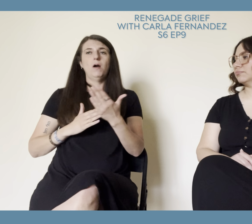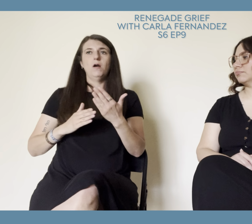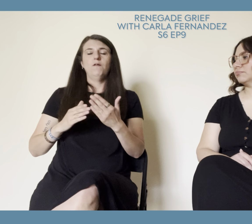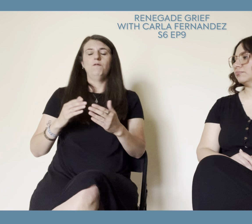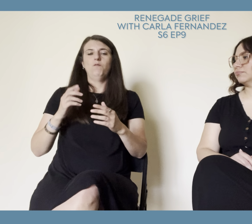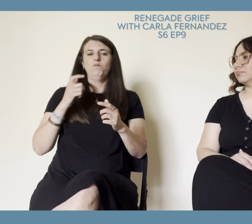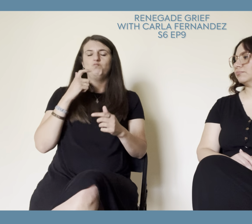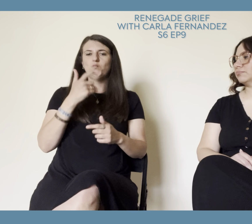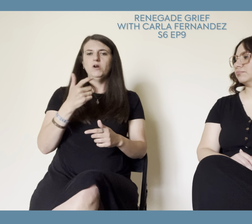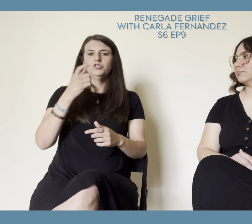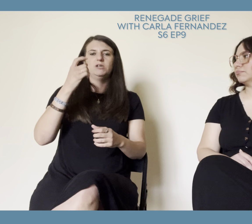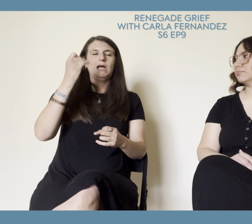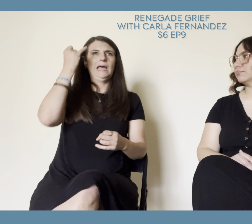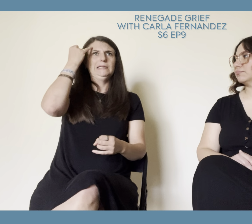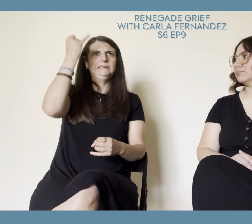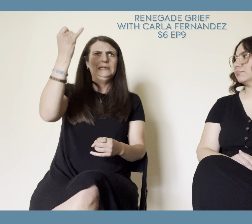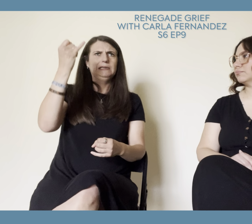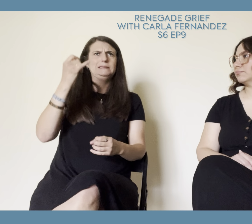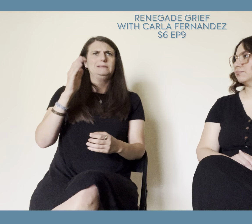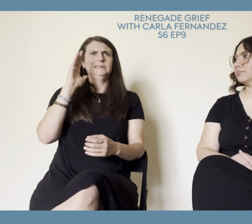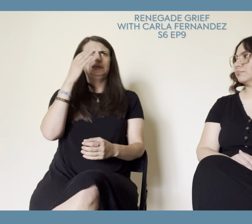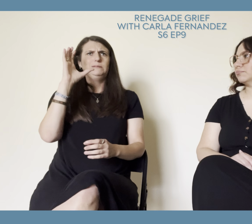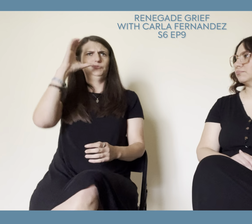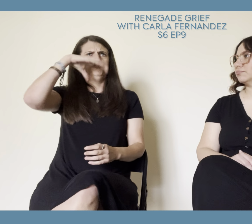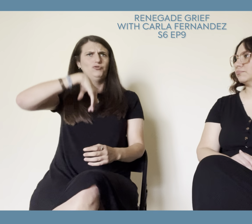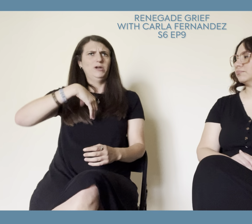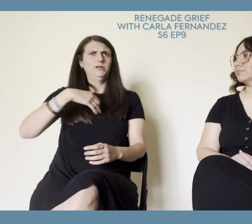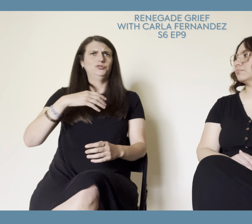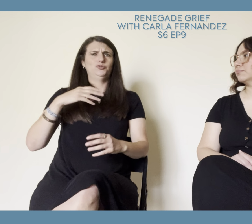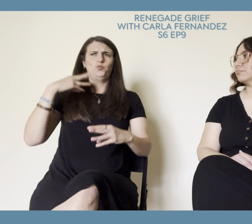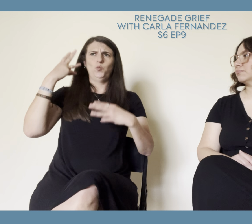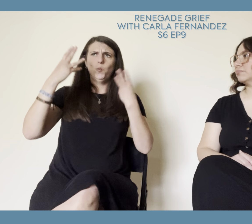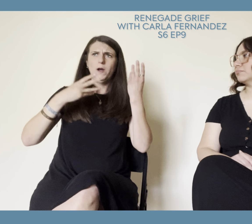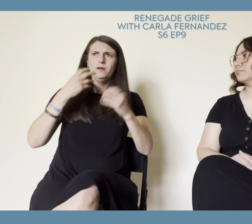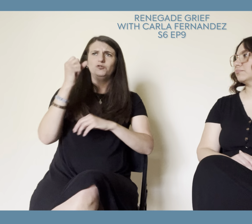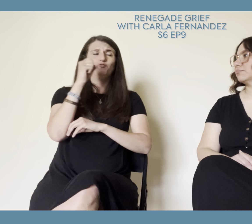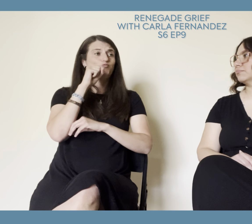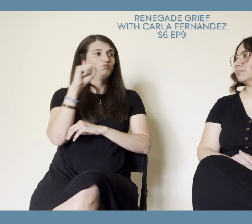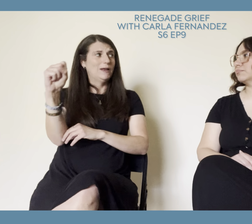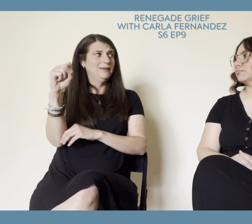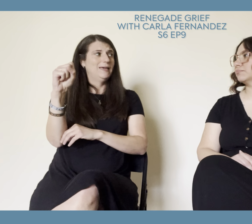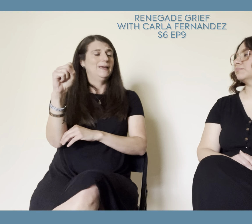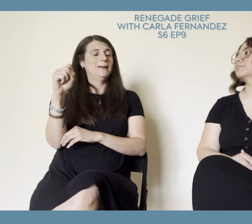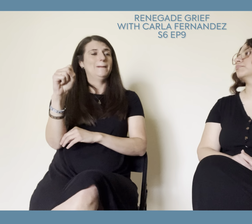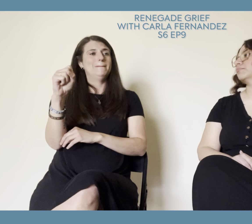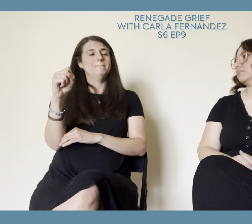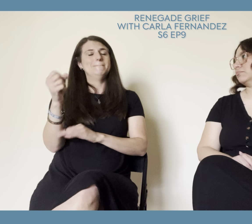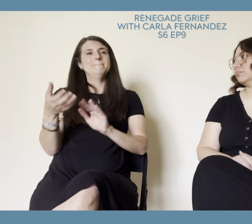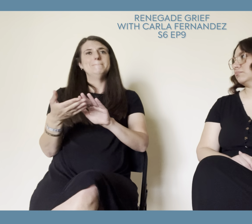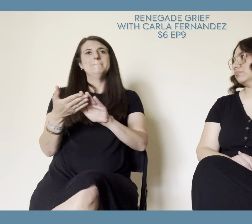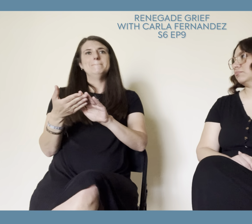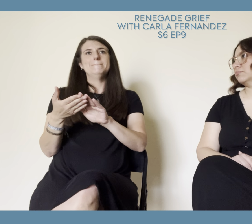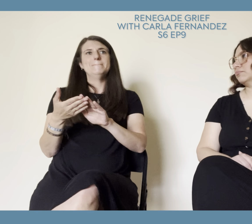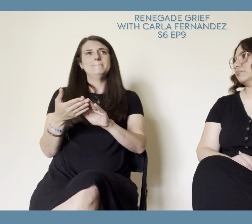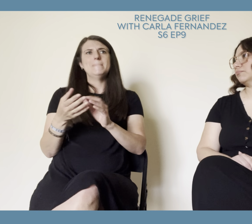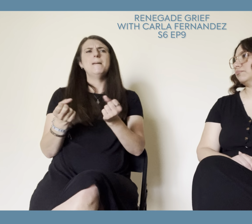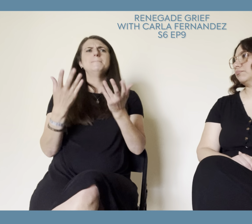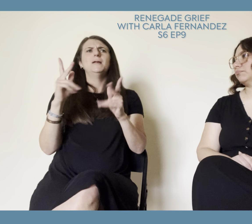that seemed so strange and wild and renegade in many ways become, realize that so many people are kind of looking for this at the